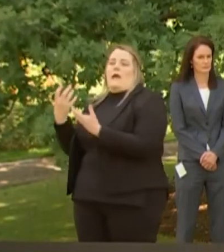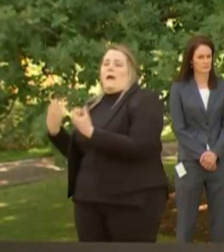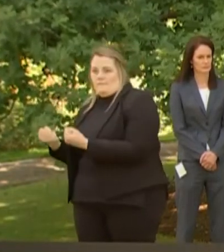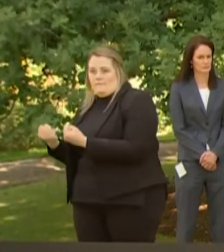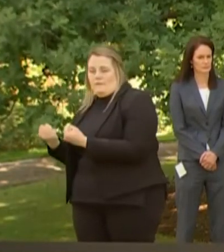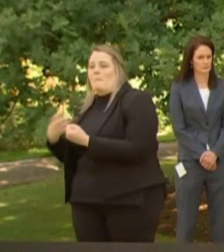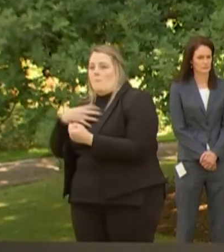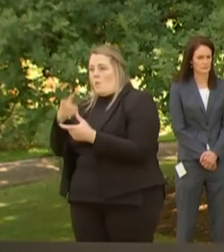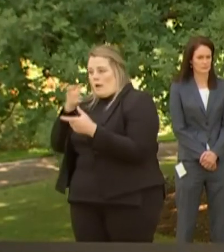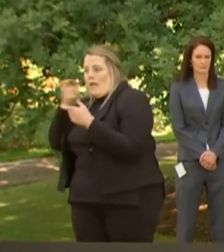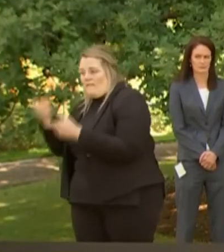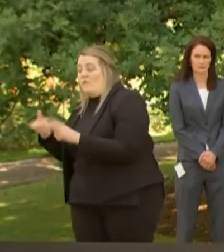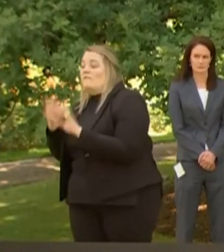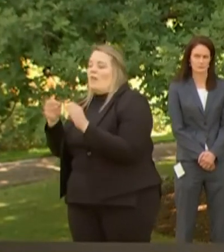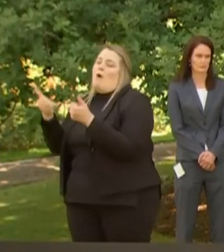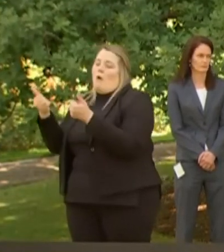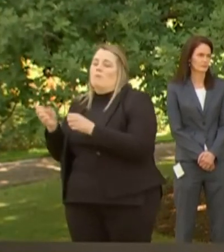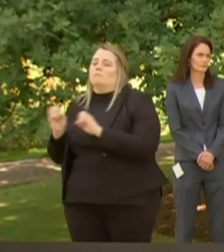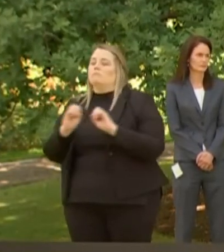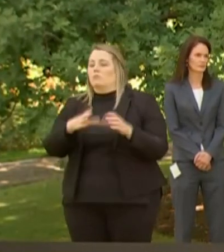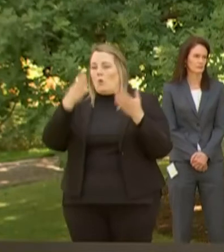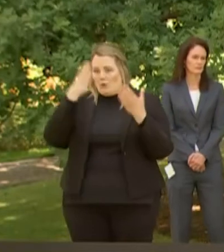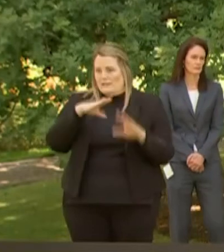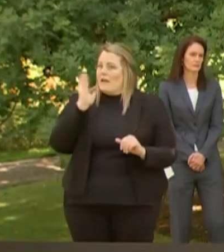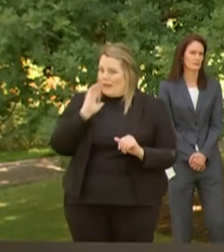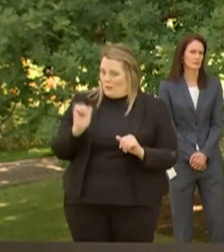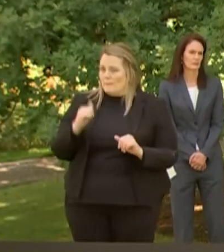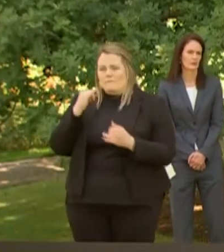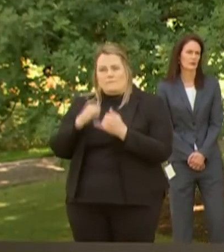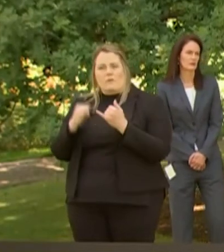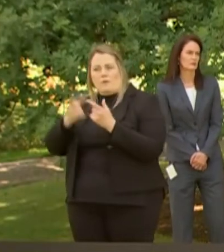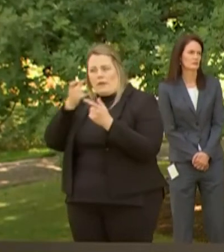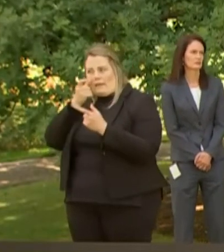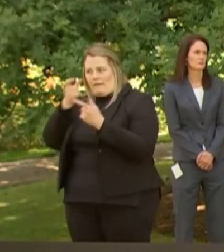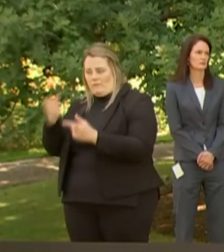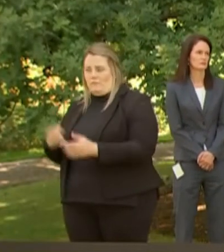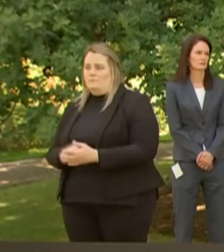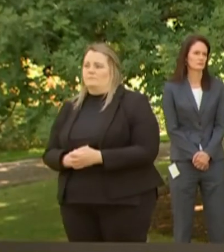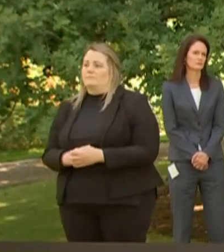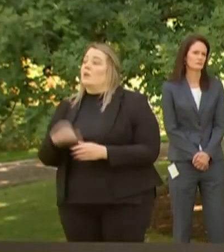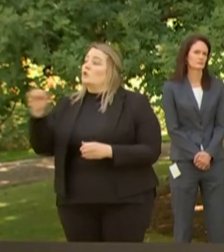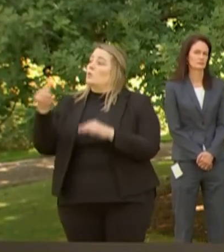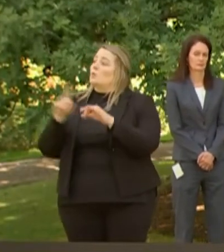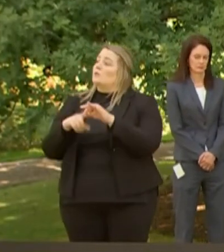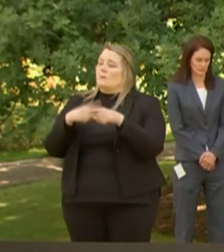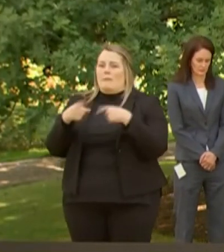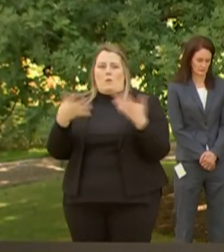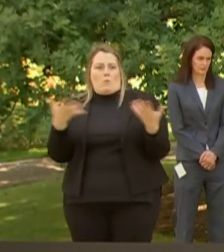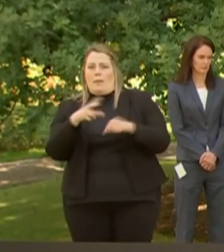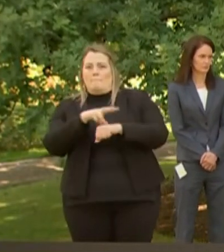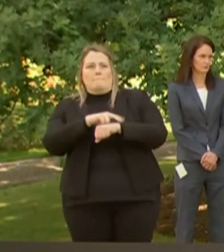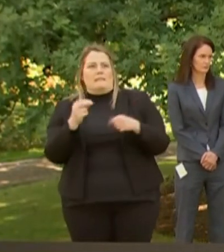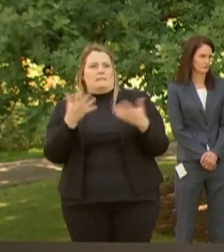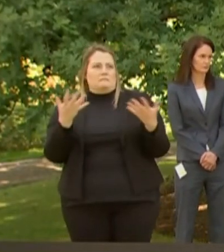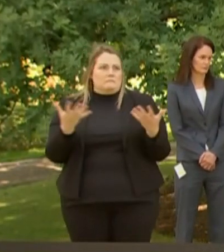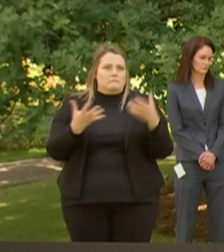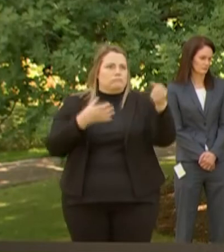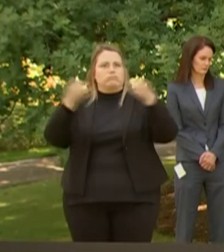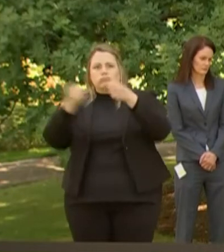will serve us well too. On Simon's issue in relation to where police come from, that's ultimately a matter for Victoria Police, but we believe